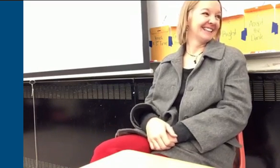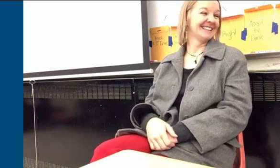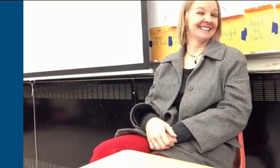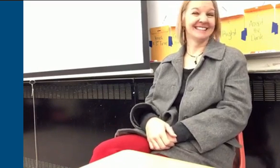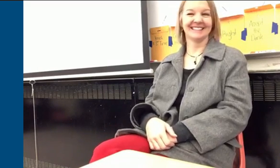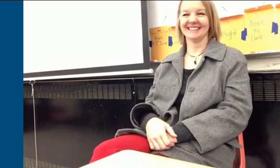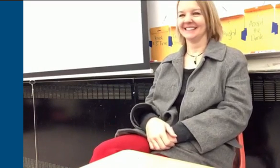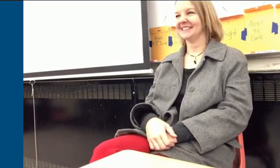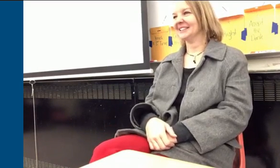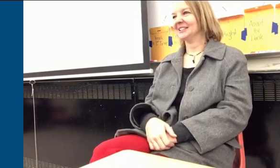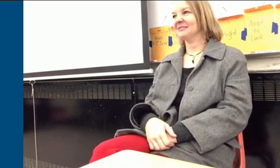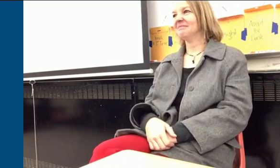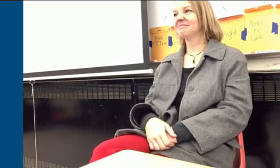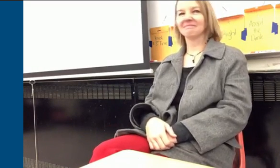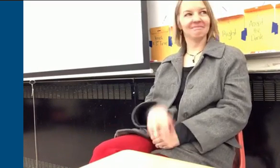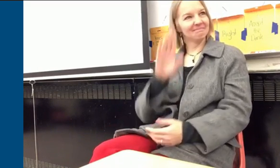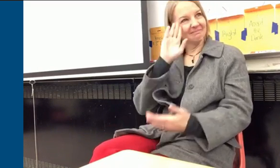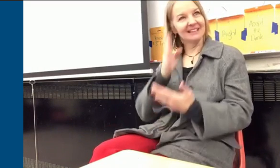Nothing.